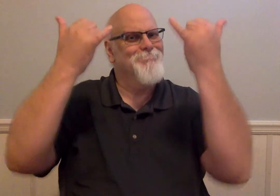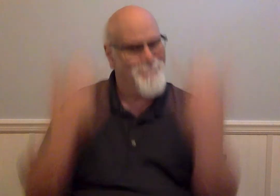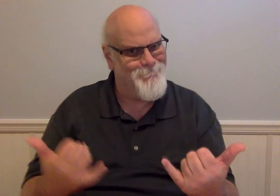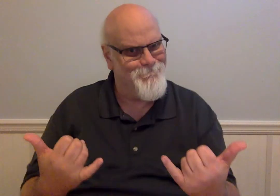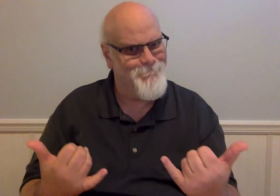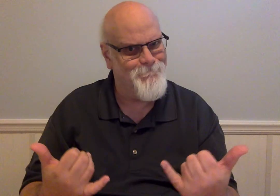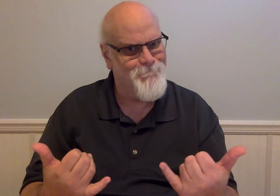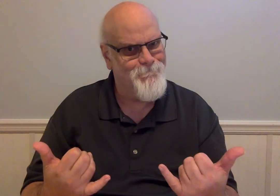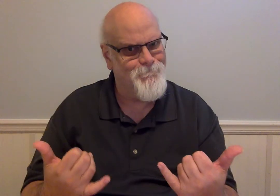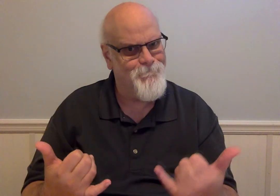right now,